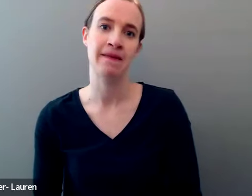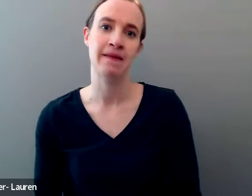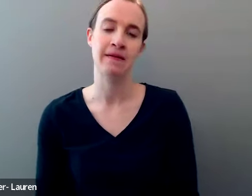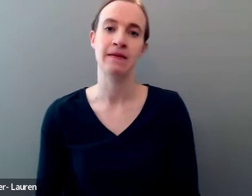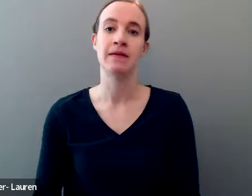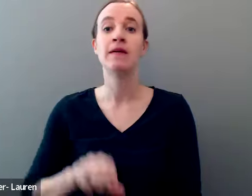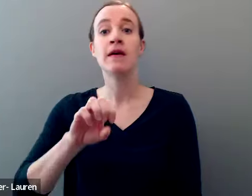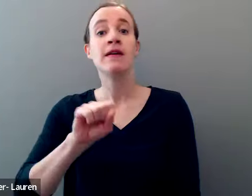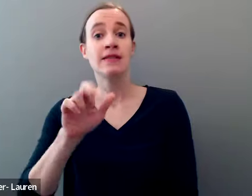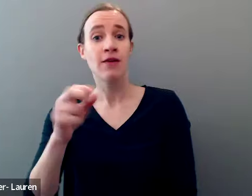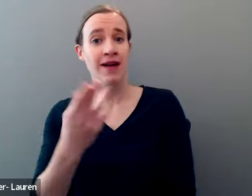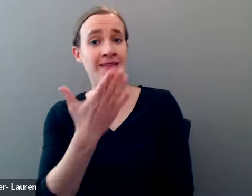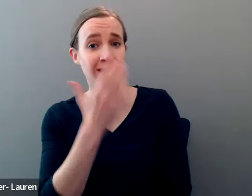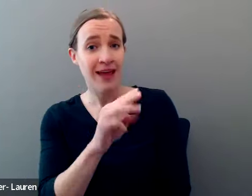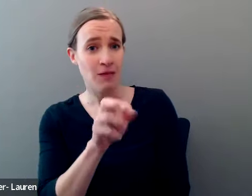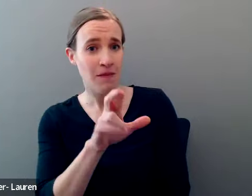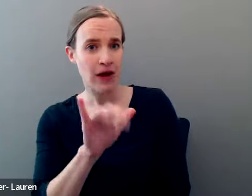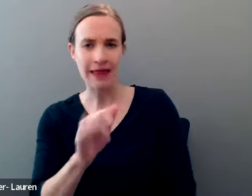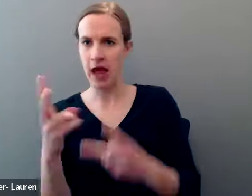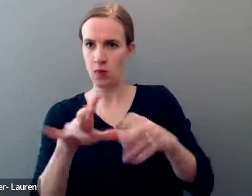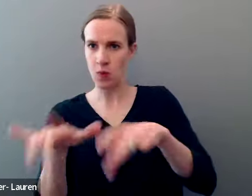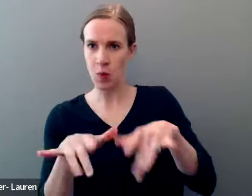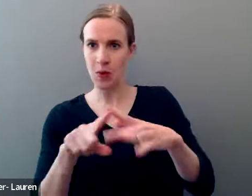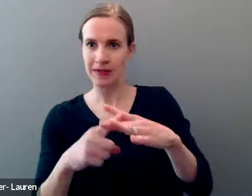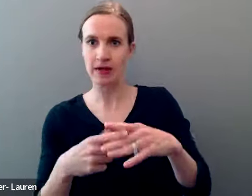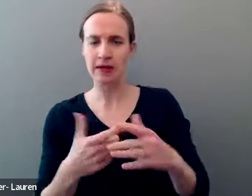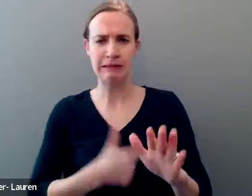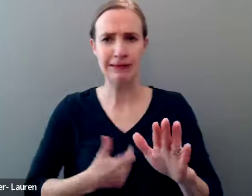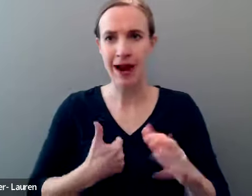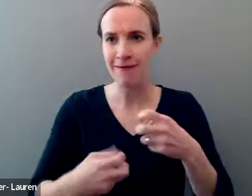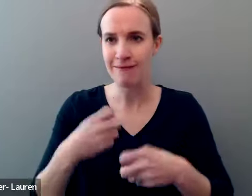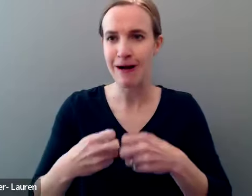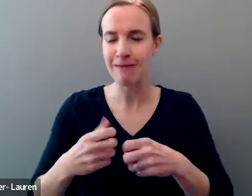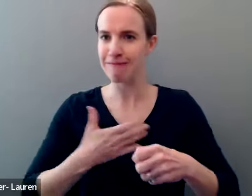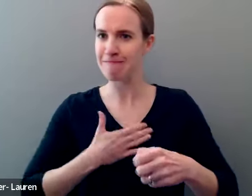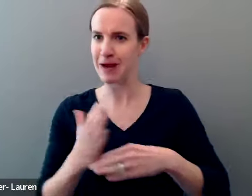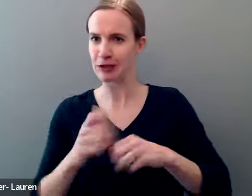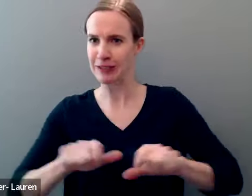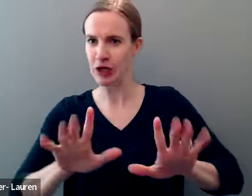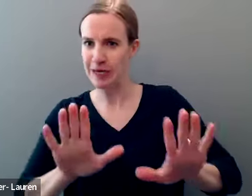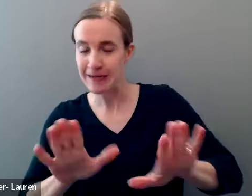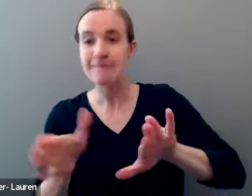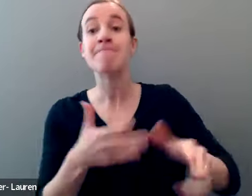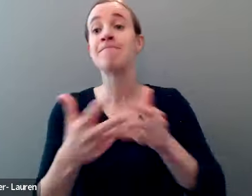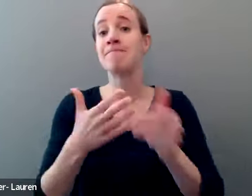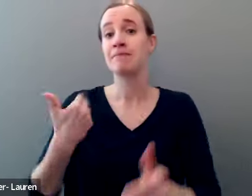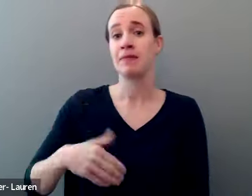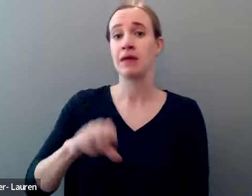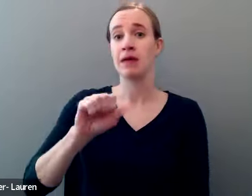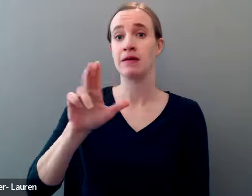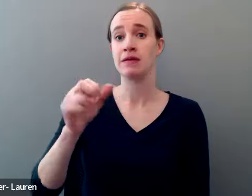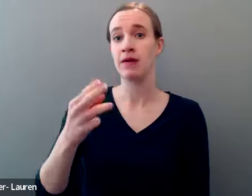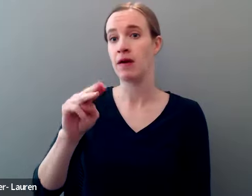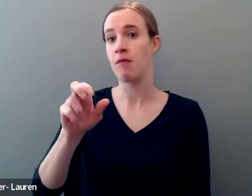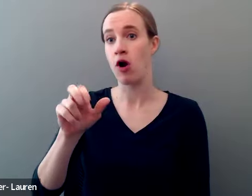Thank you, Mary. Sorry, I had a moment with my screen sharing. So my name's Sarah Marcus. I live in Salmon,